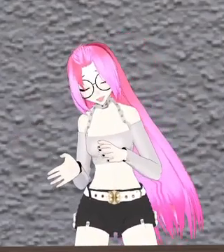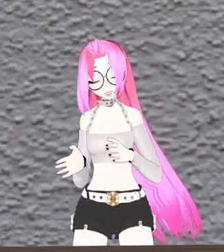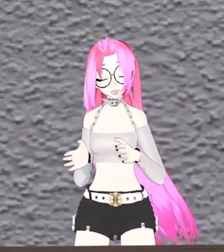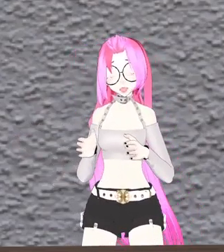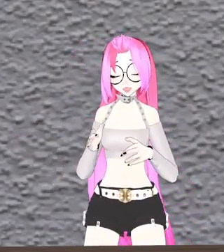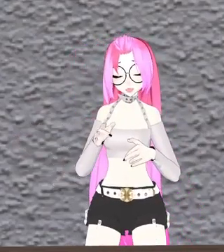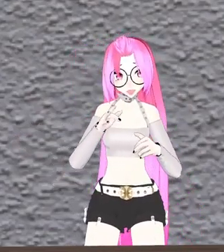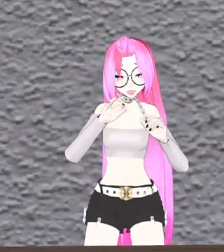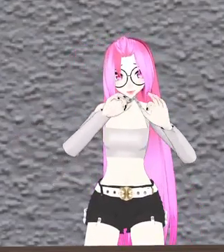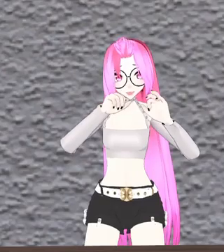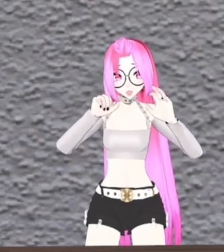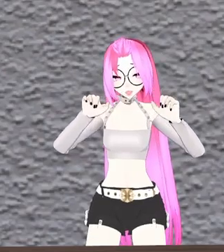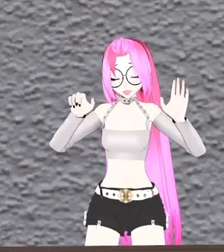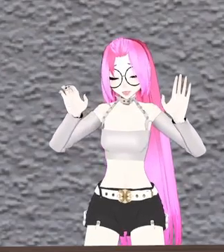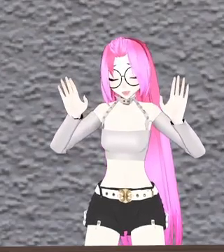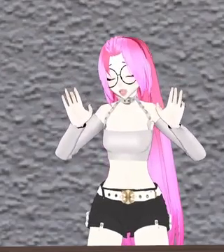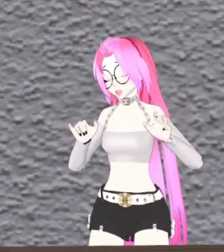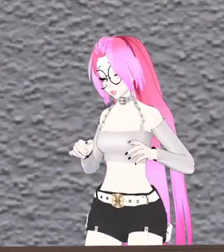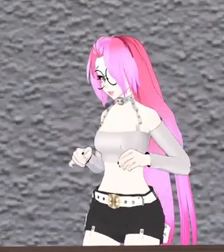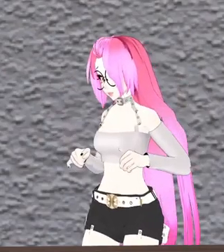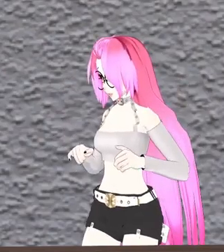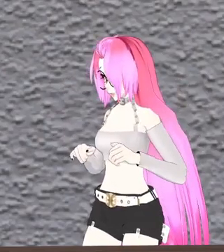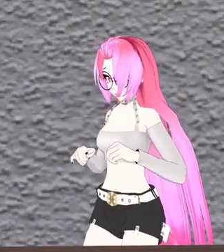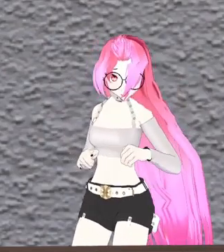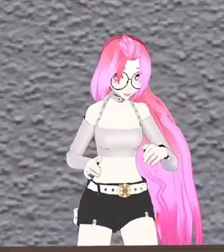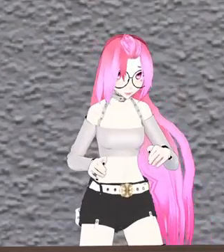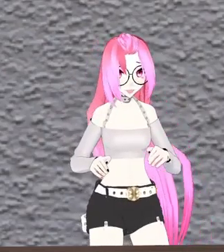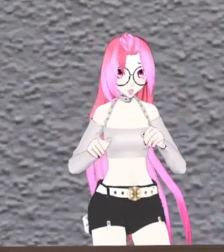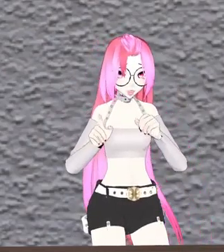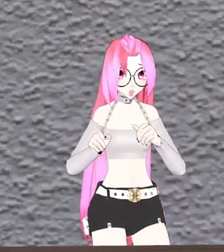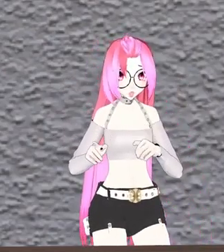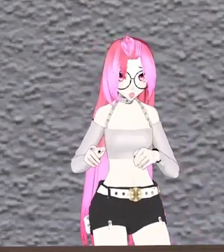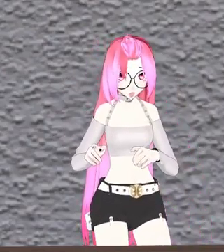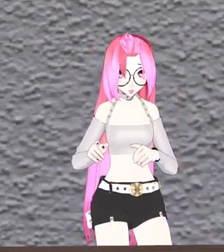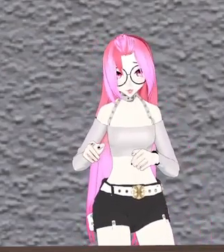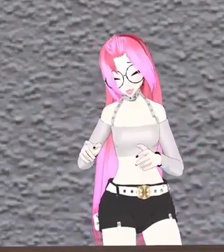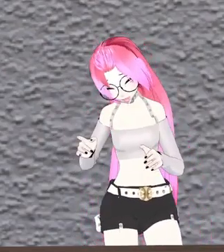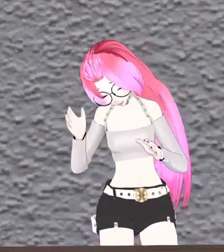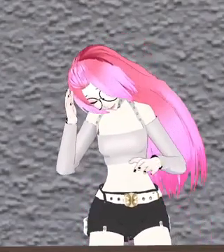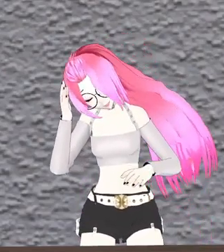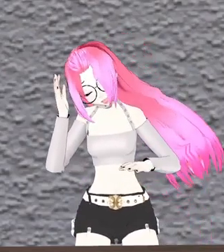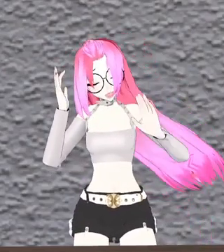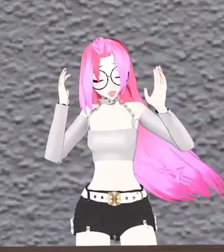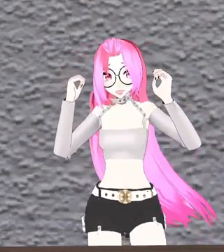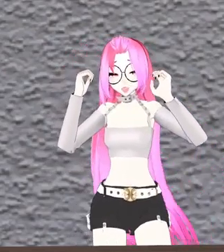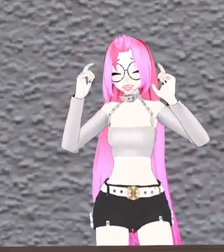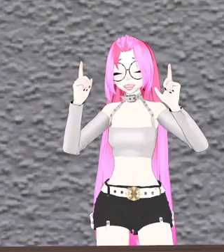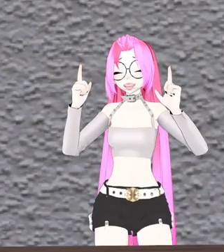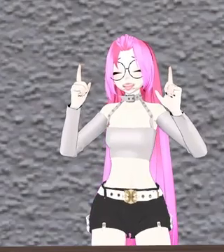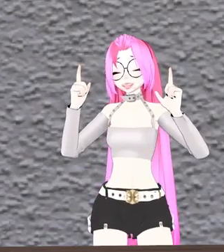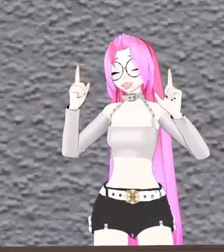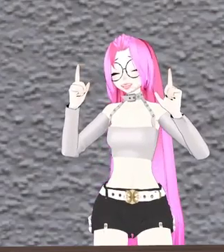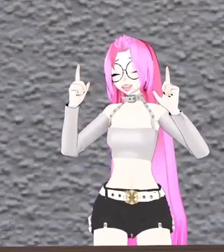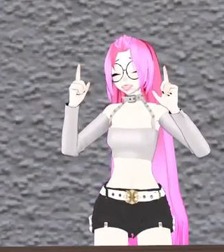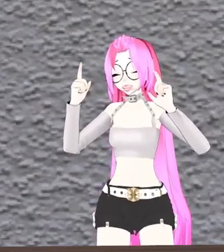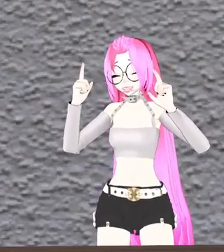space, as in like fingerspelling. So are you going to see... Oh my god, I'm sorry, I'm still like dumbfounded that somebody used that as